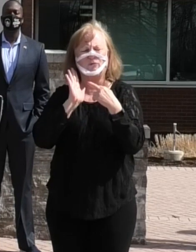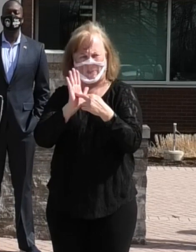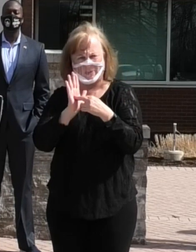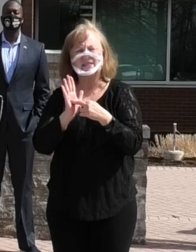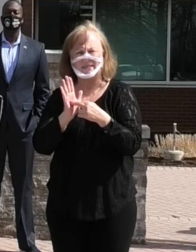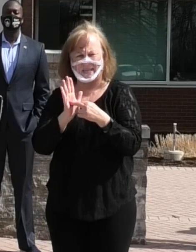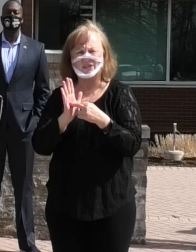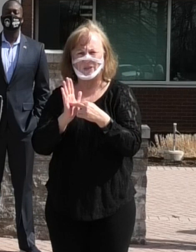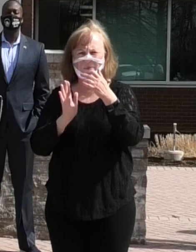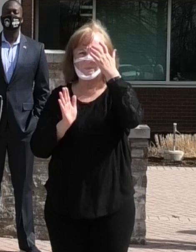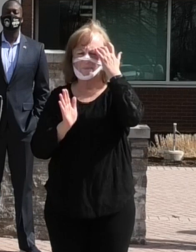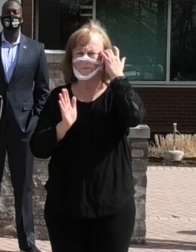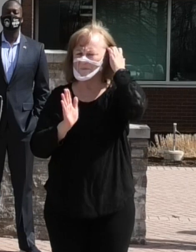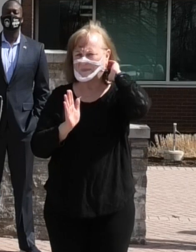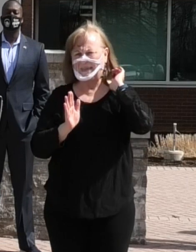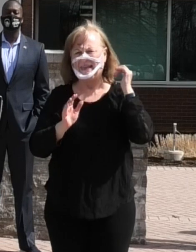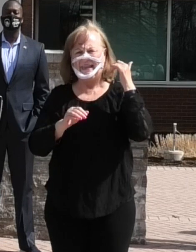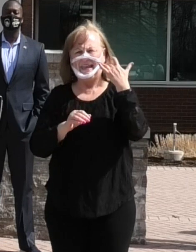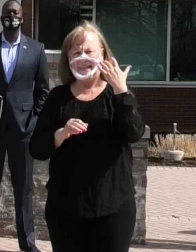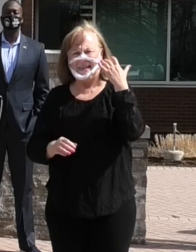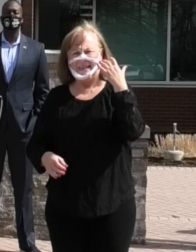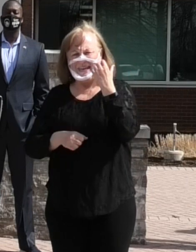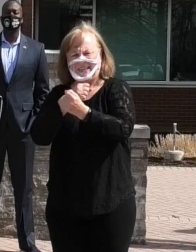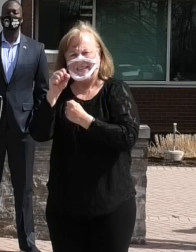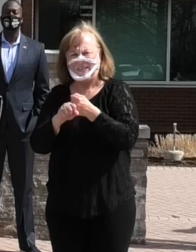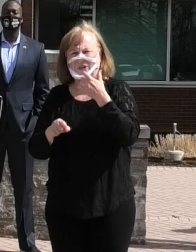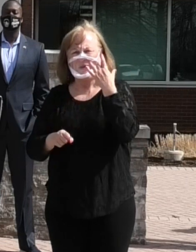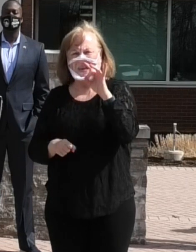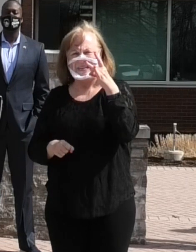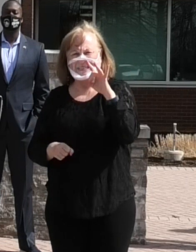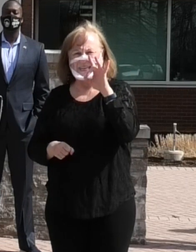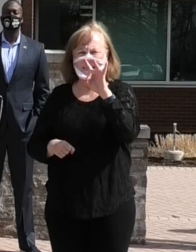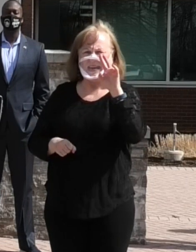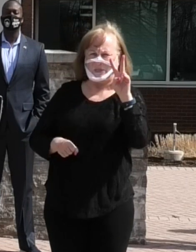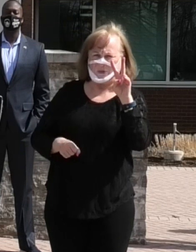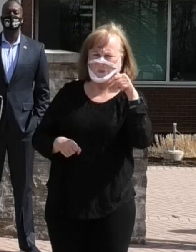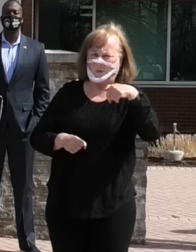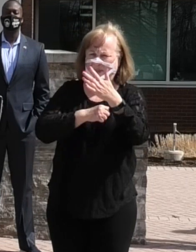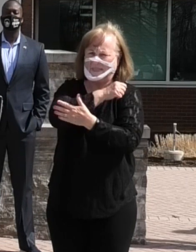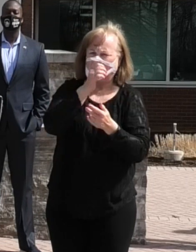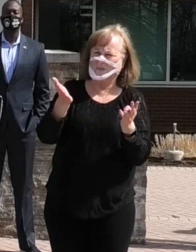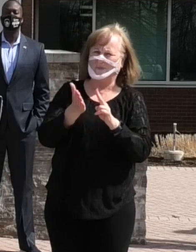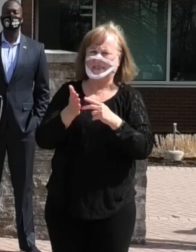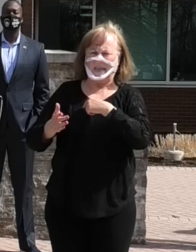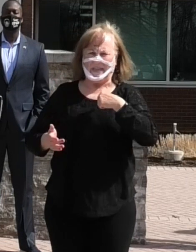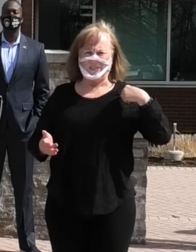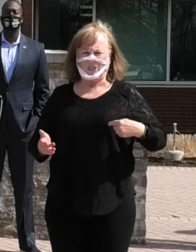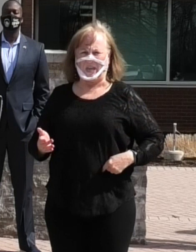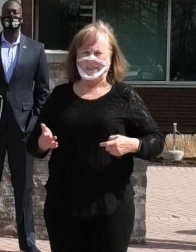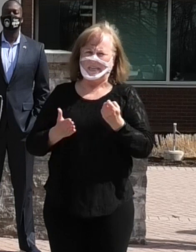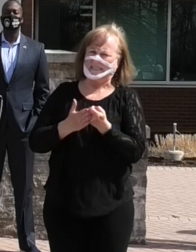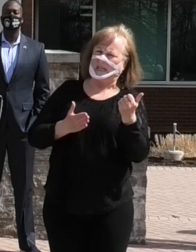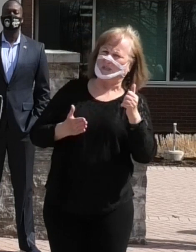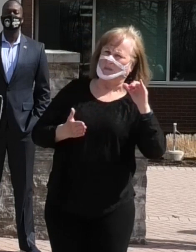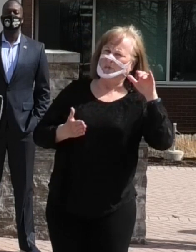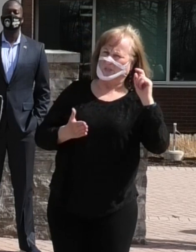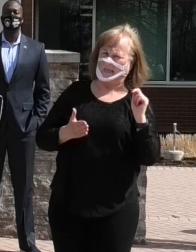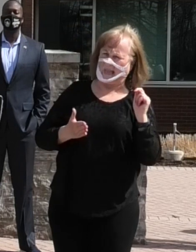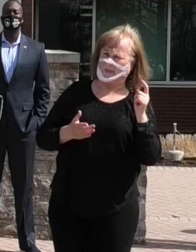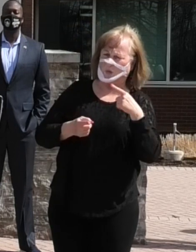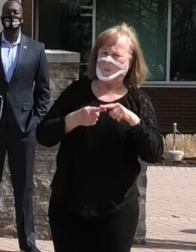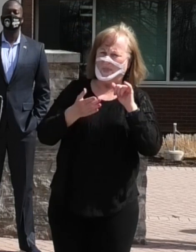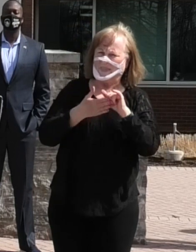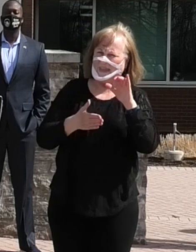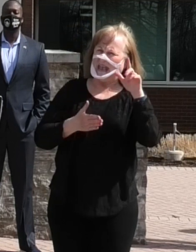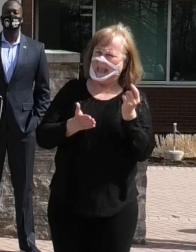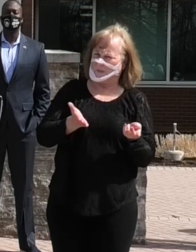representation. In 1882, this country signed the Chinese Exclusion Act. And when that